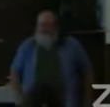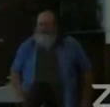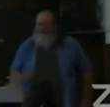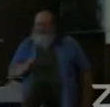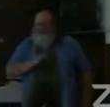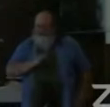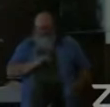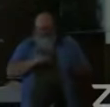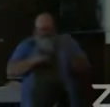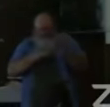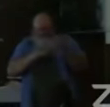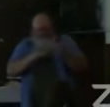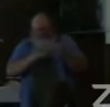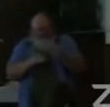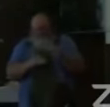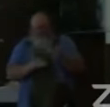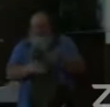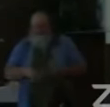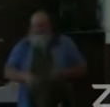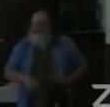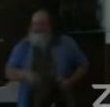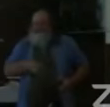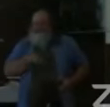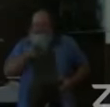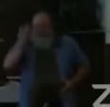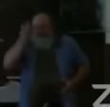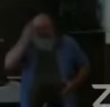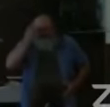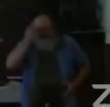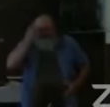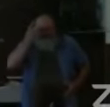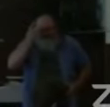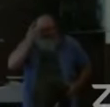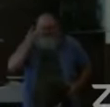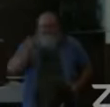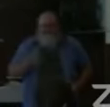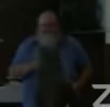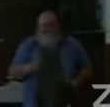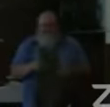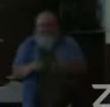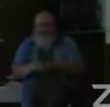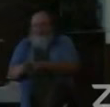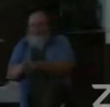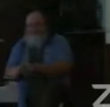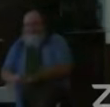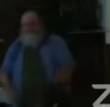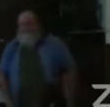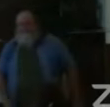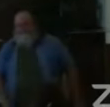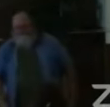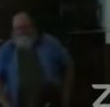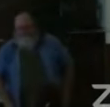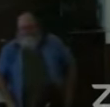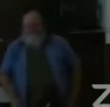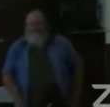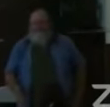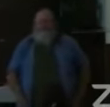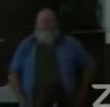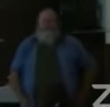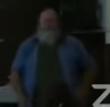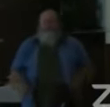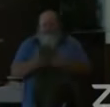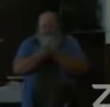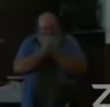now. Lord, I pray that you would restore unto us the joy of our salvation. Lord, the things that take away our peace. Lord, I pray that the peace